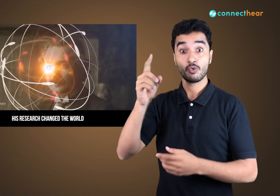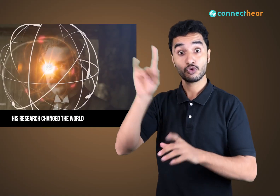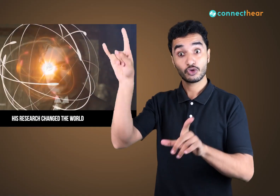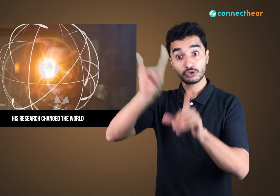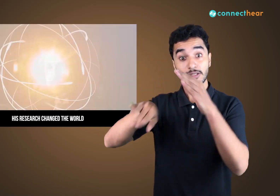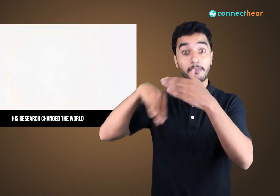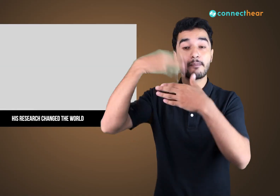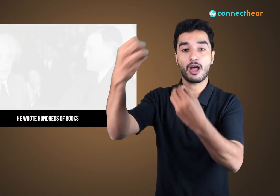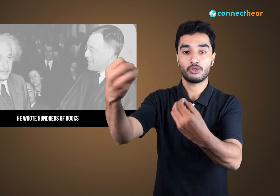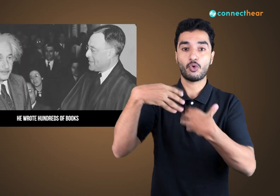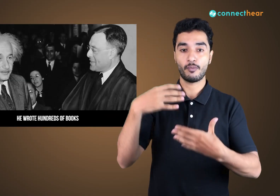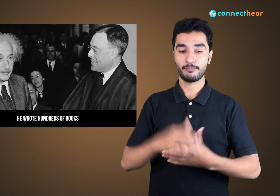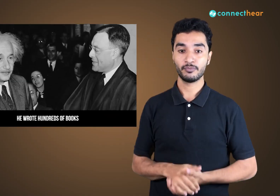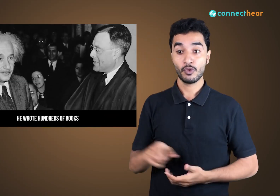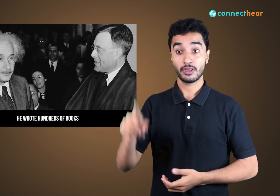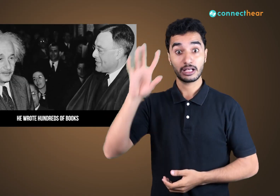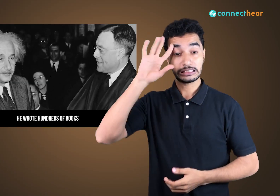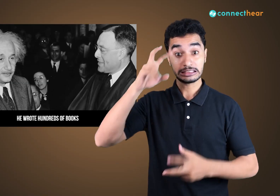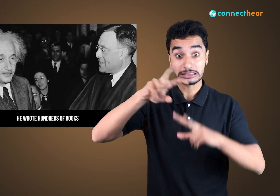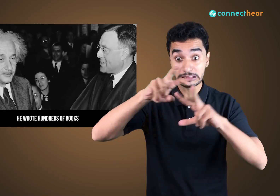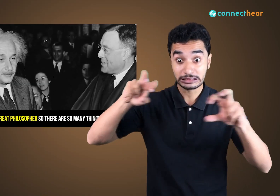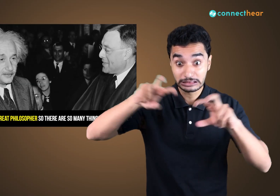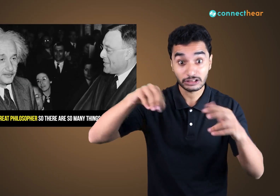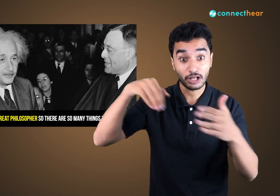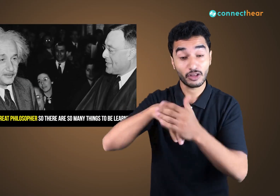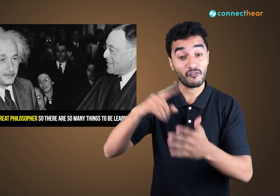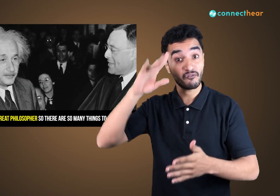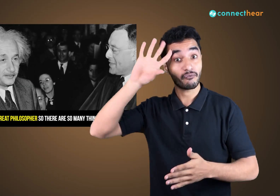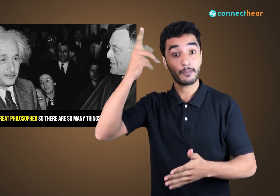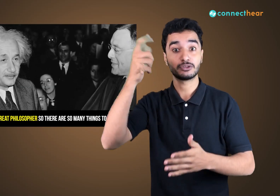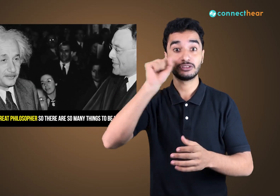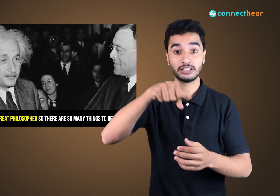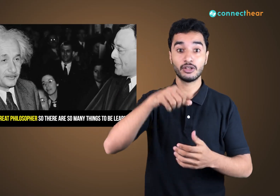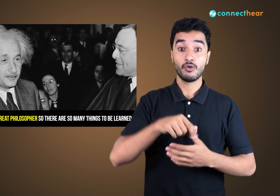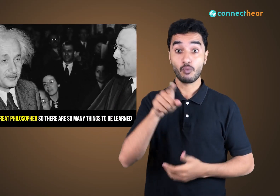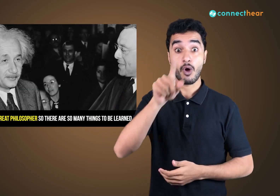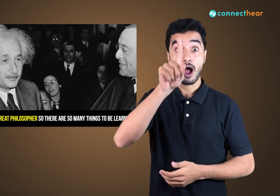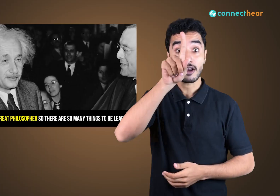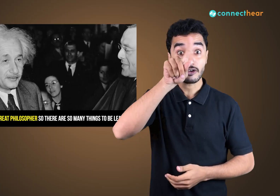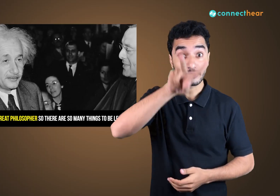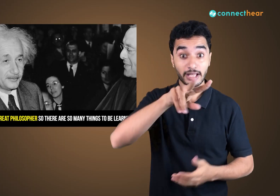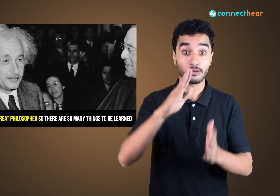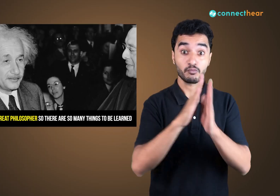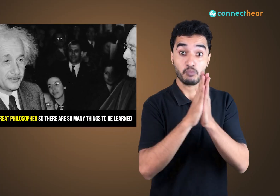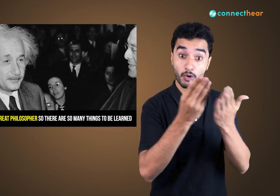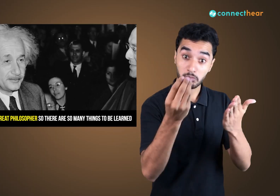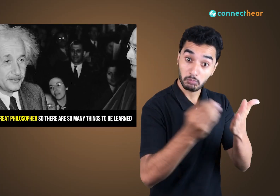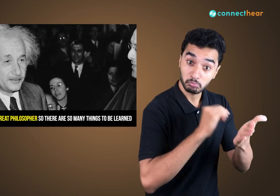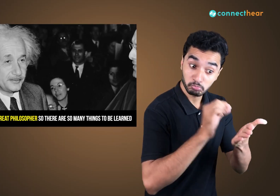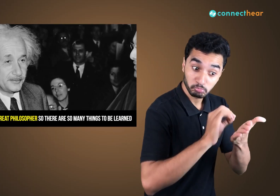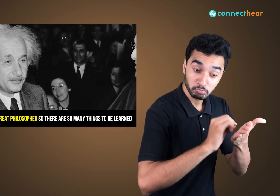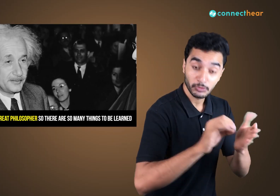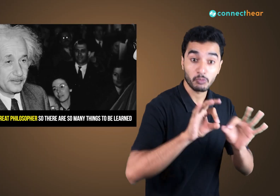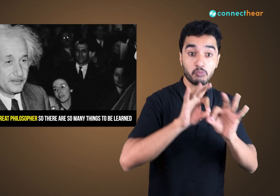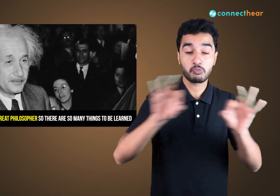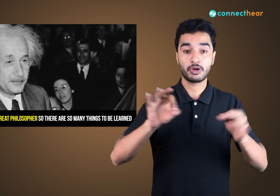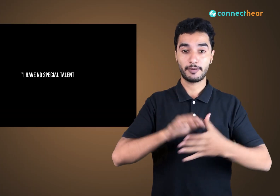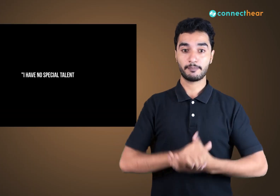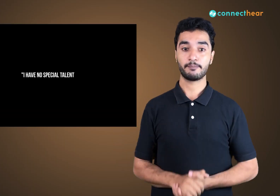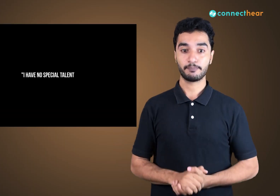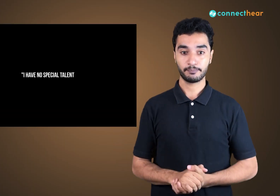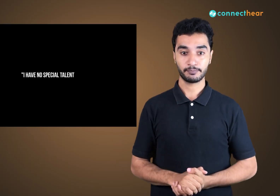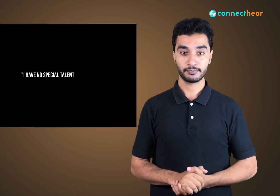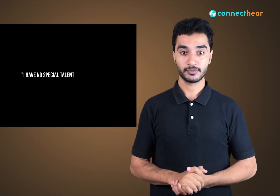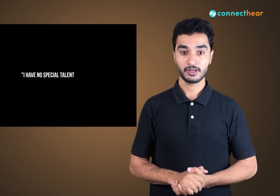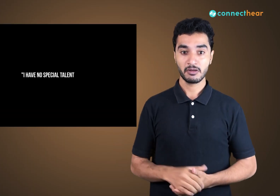research changed the world. He wrote hundreds of books and was also a great philosopher, so there's so many things to be learned.